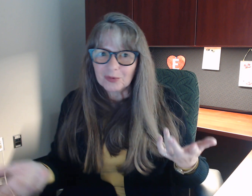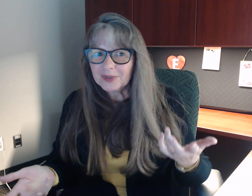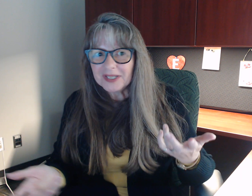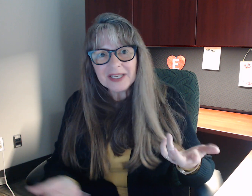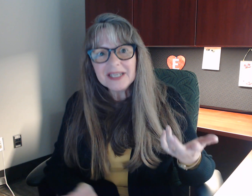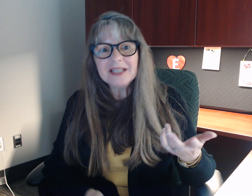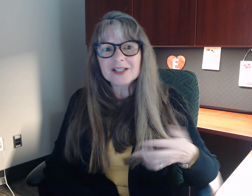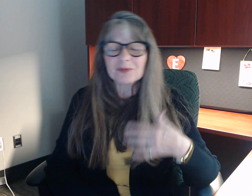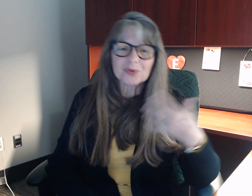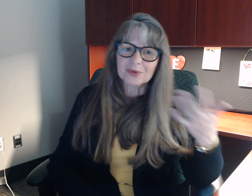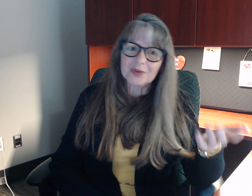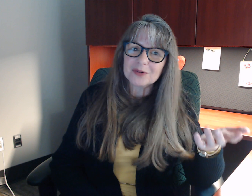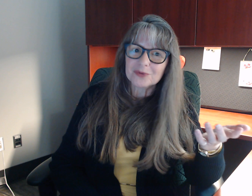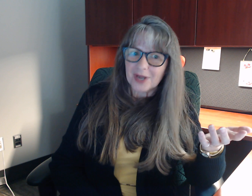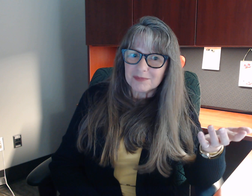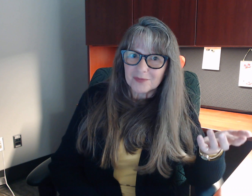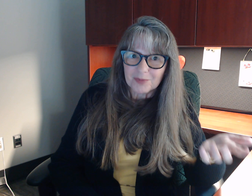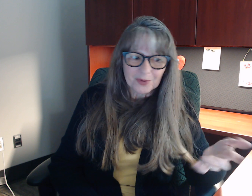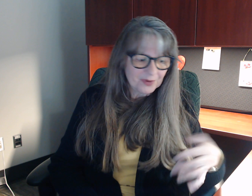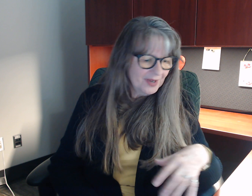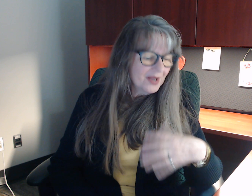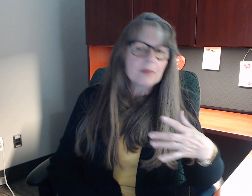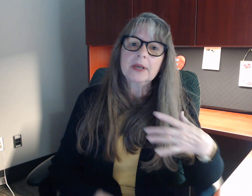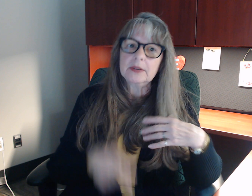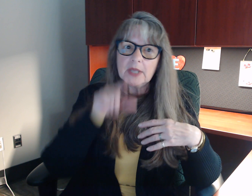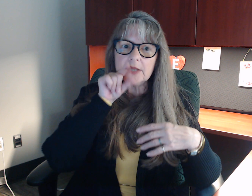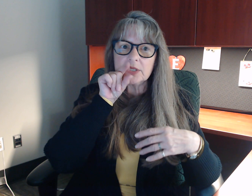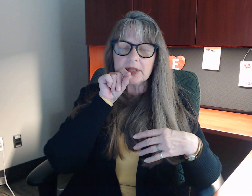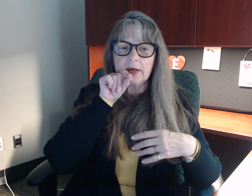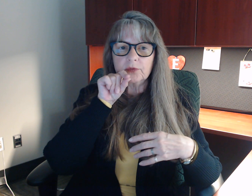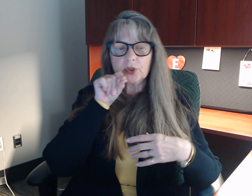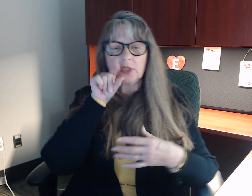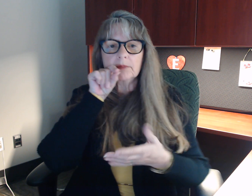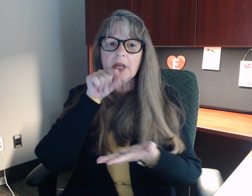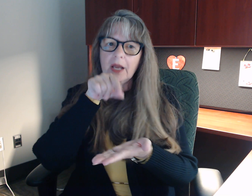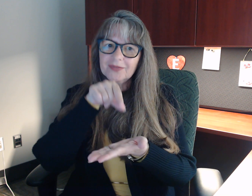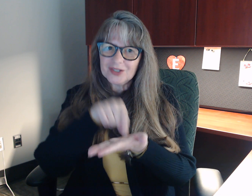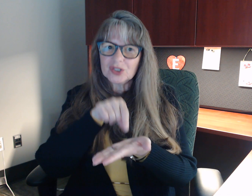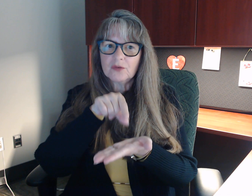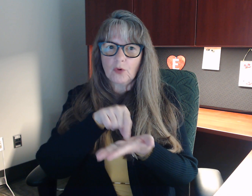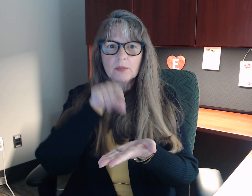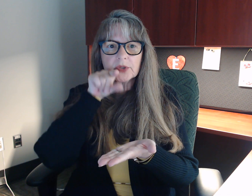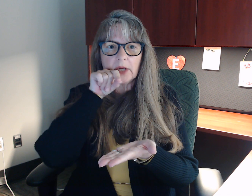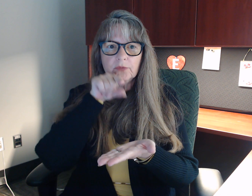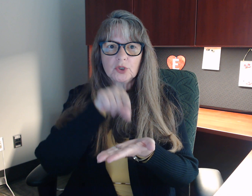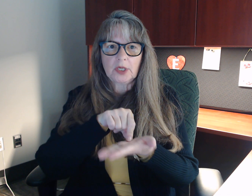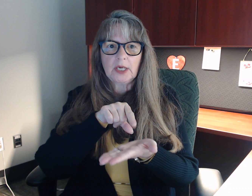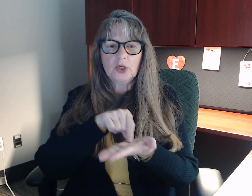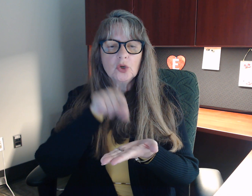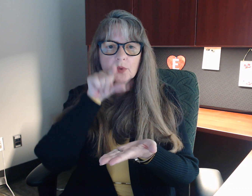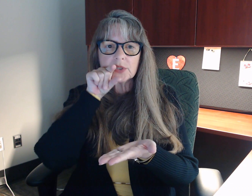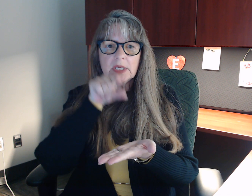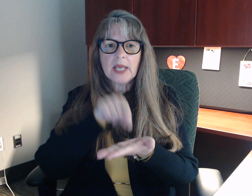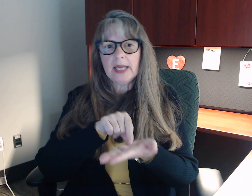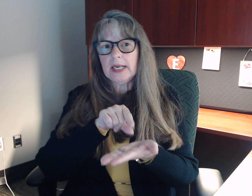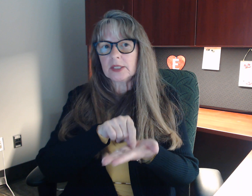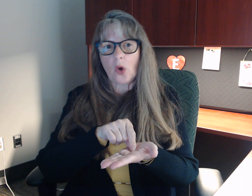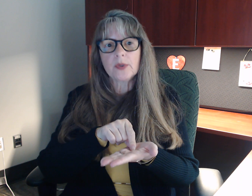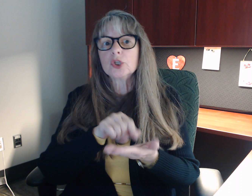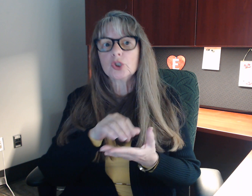normally eat some sort of other type of bird. But that's a sign for chicken. But this is the formal sign for chicken. And you will see that, and it's always good to